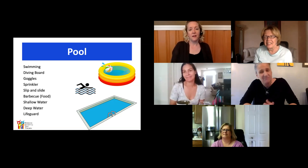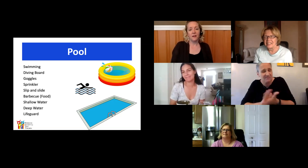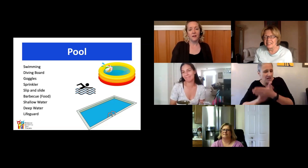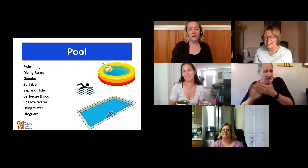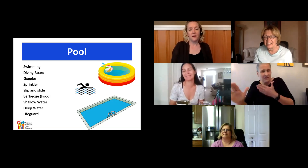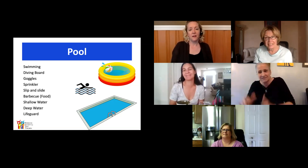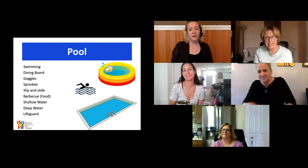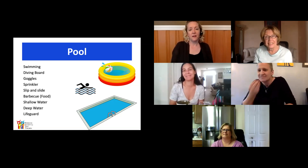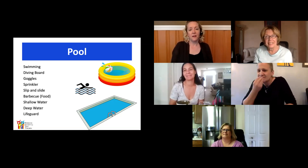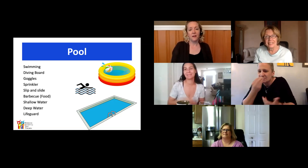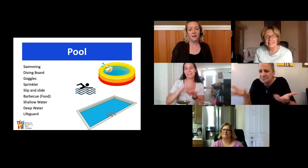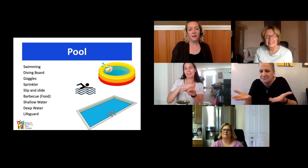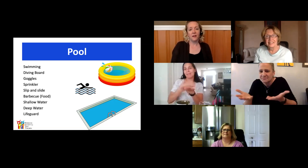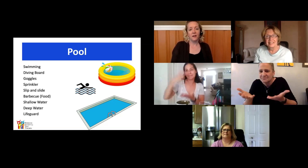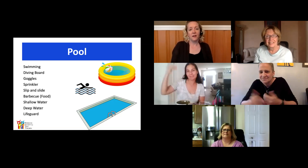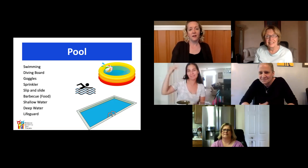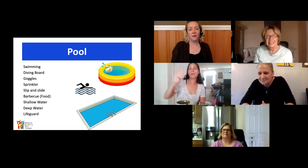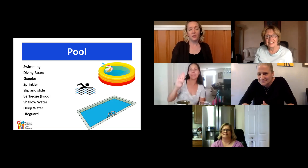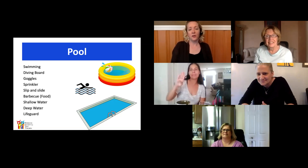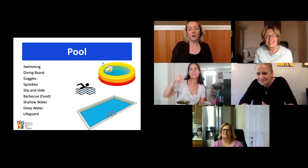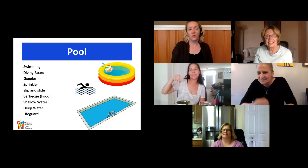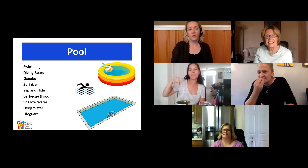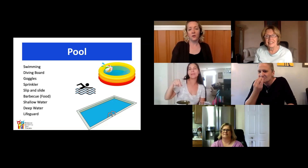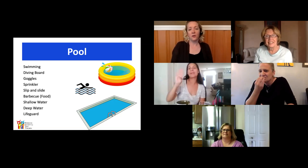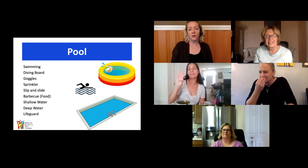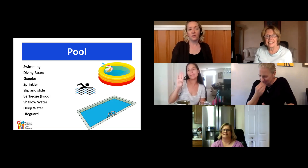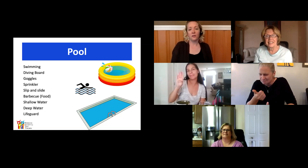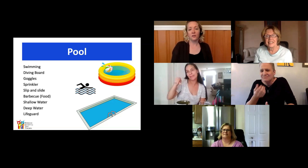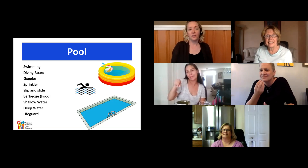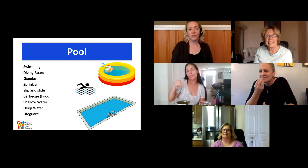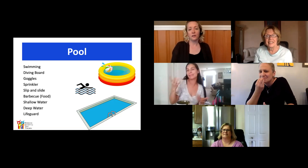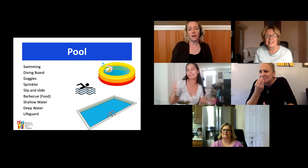I want to go cook outside. Like what? Cook what?